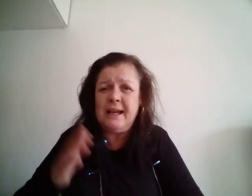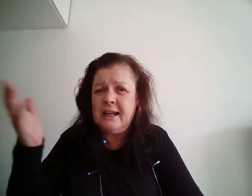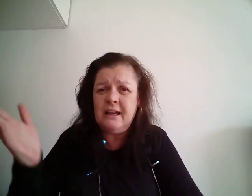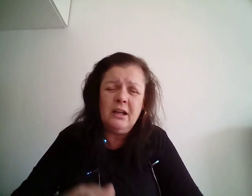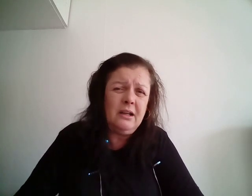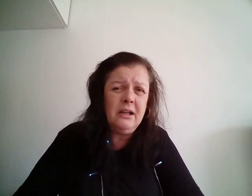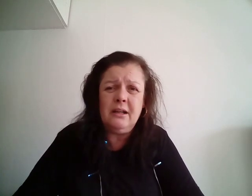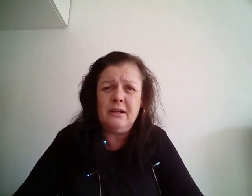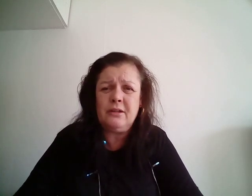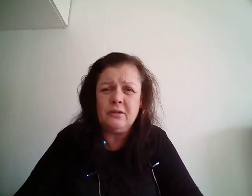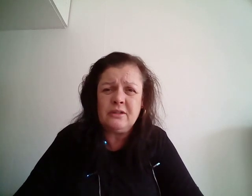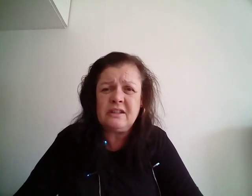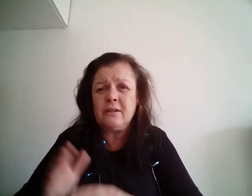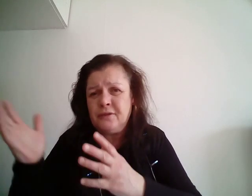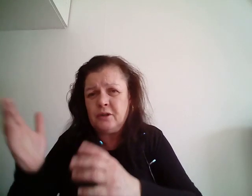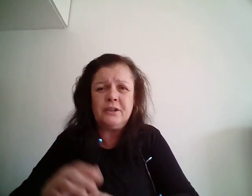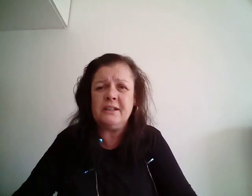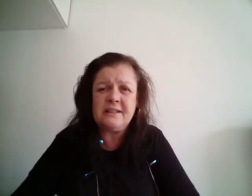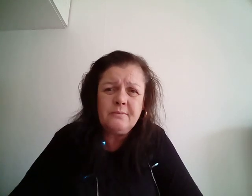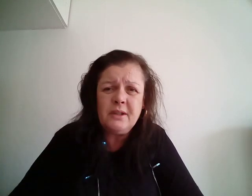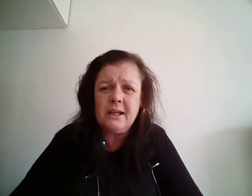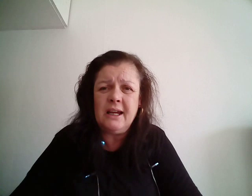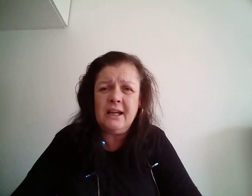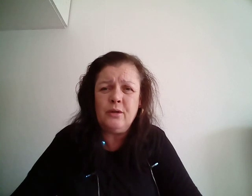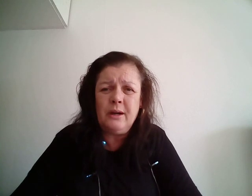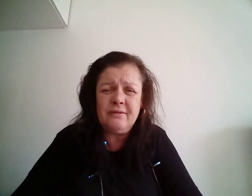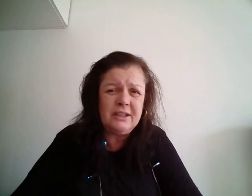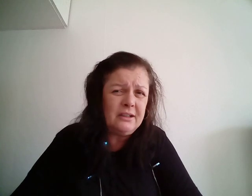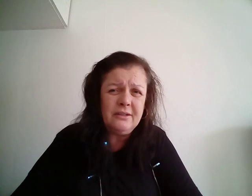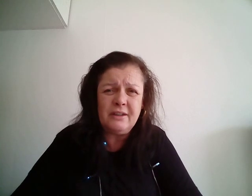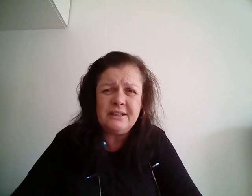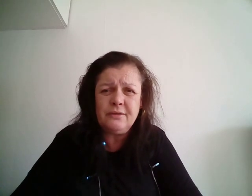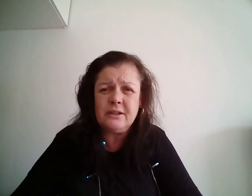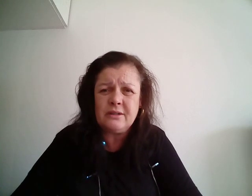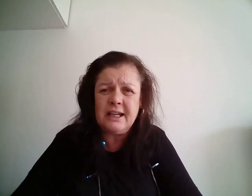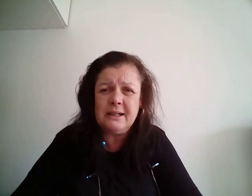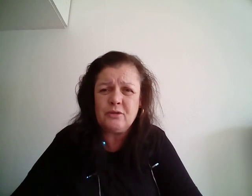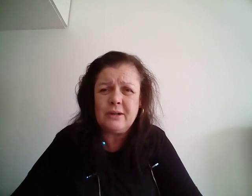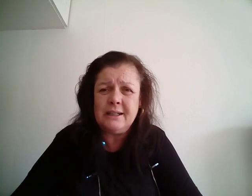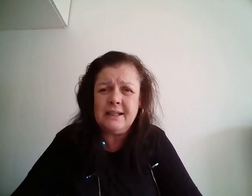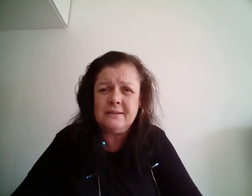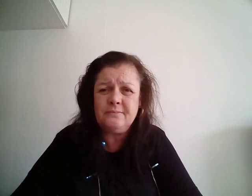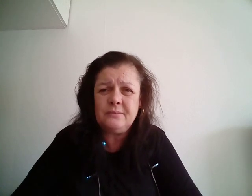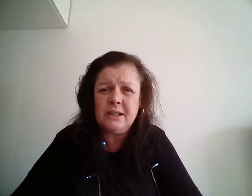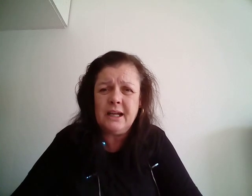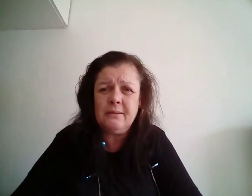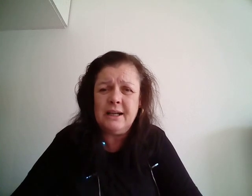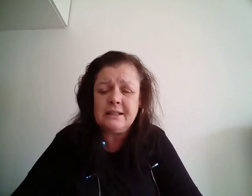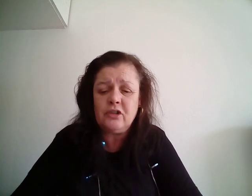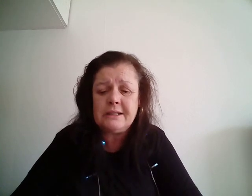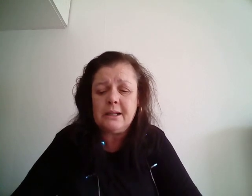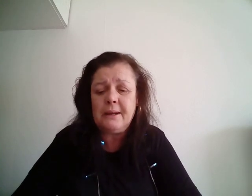spare thoughts for others, okay, who are having a very difficult times right now. Okay, my delicious little